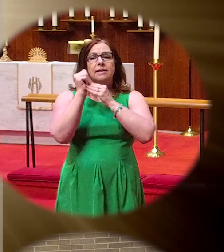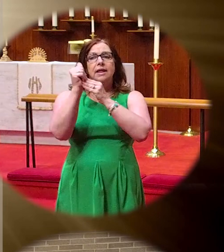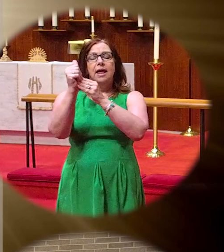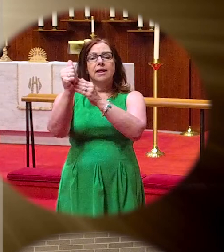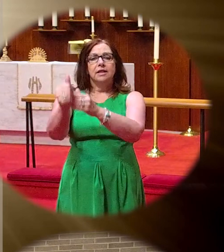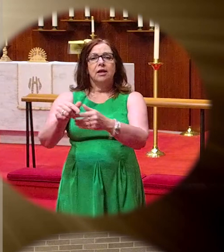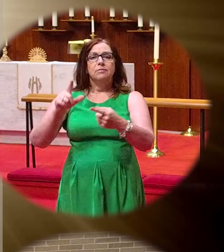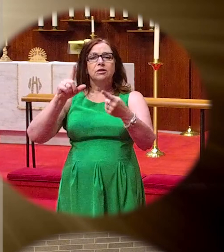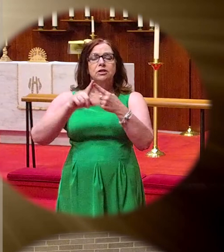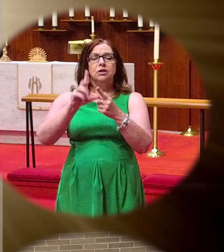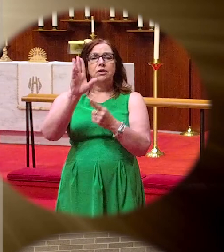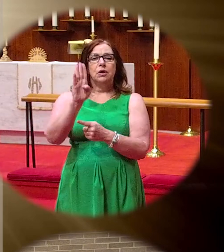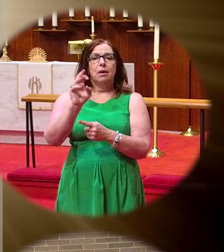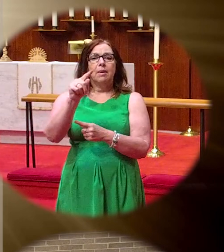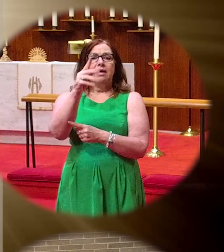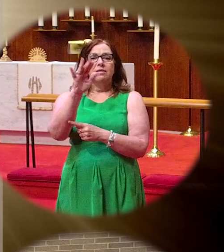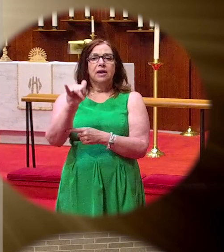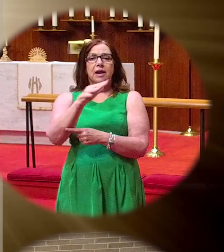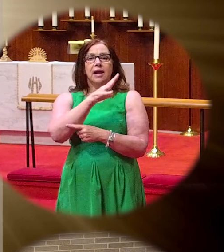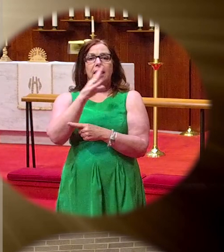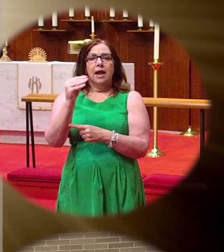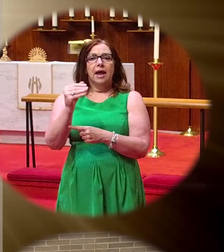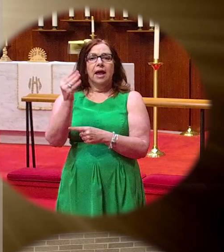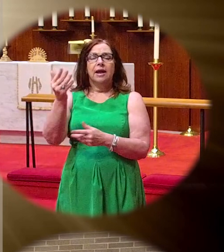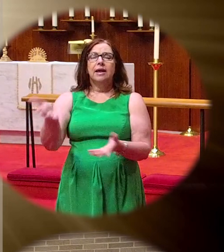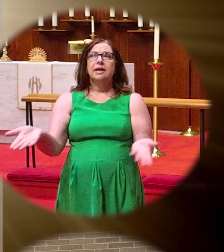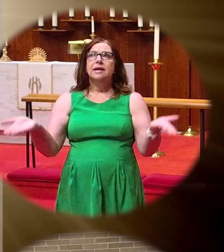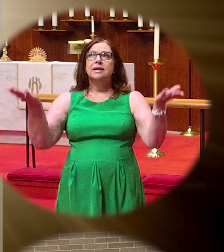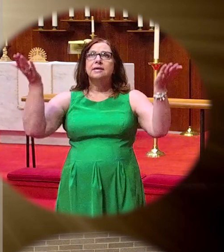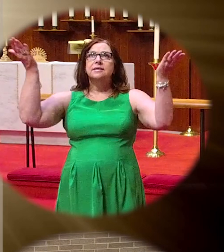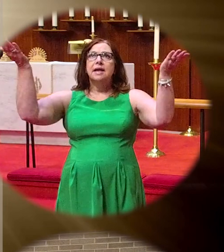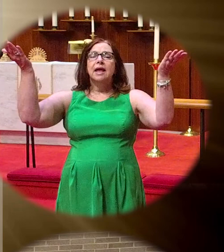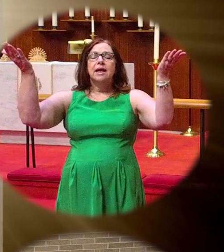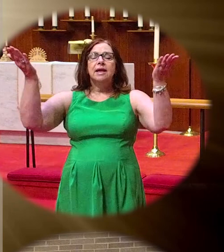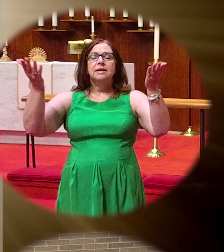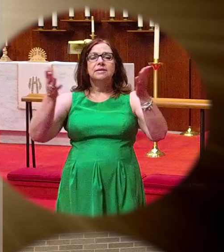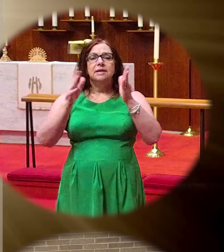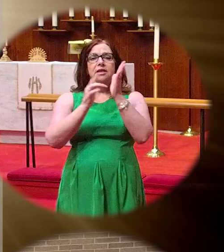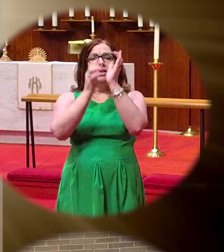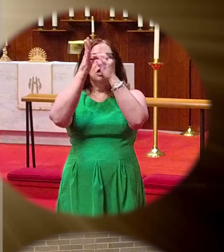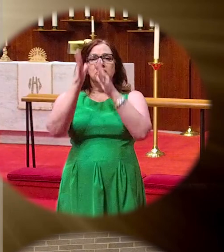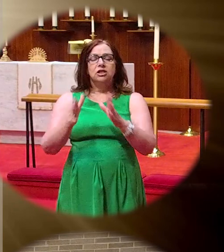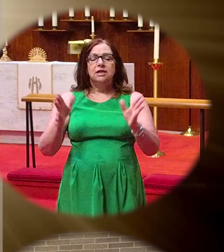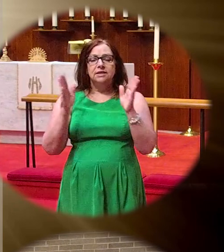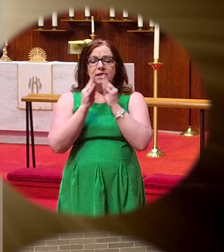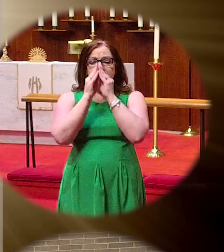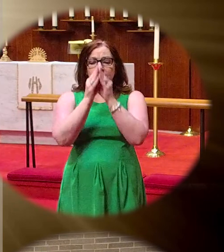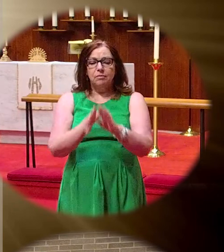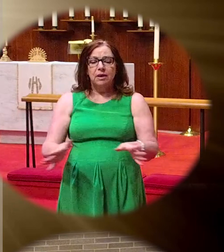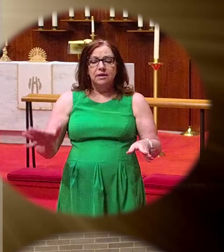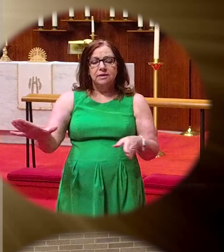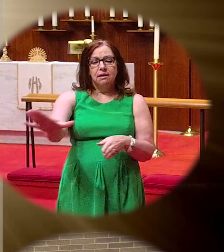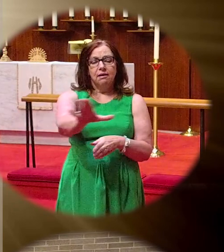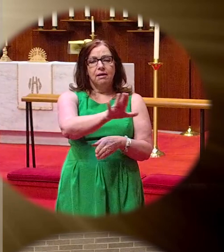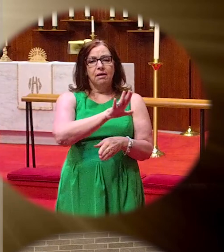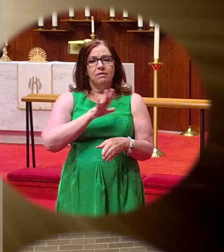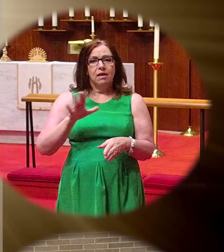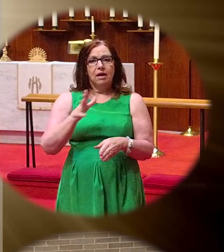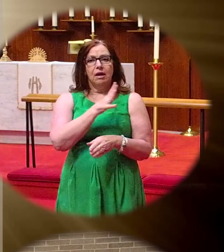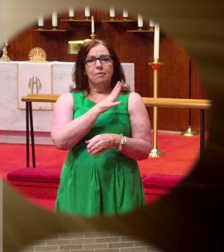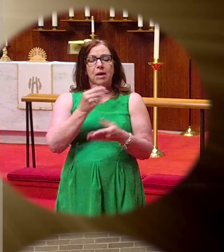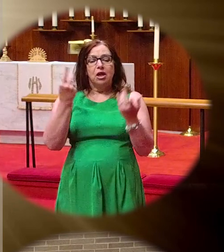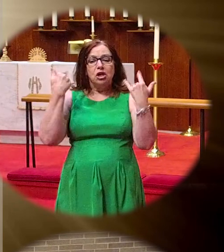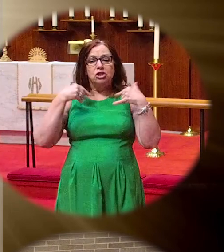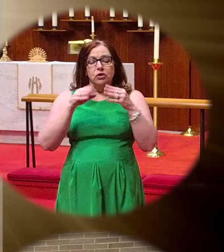as Bethany, and lifting up his hands, he blessed them. While he blessed them, he